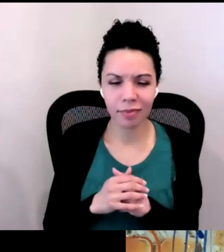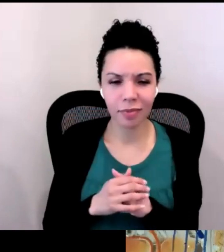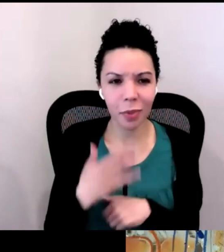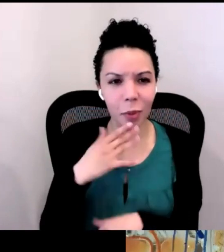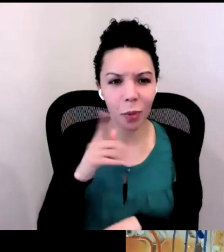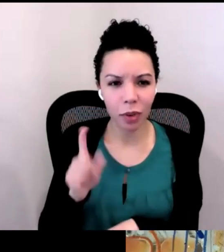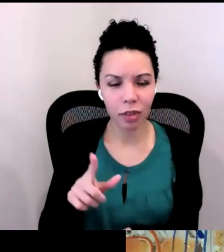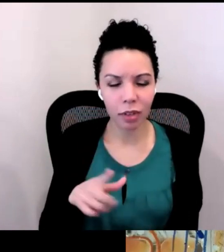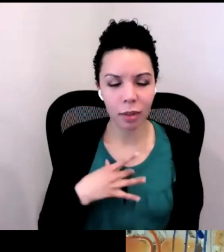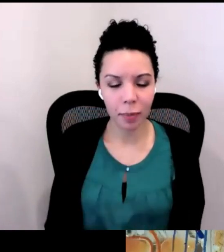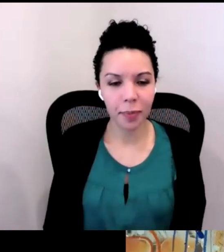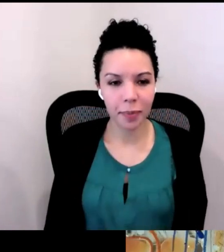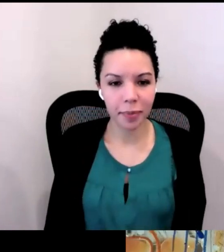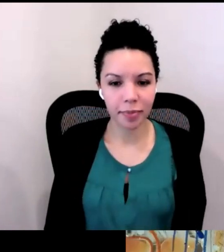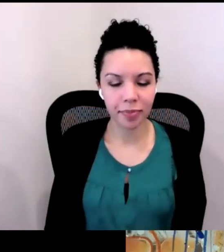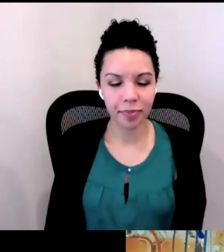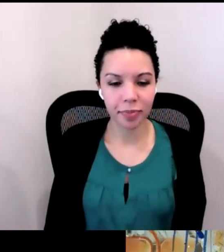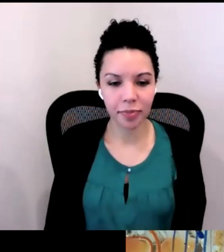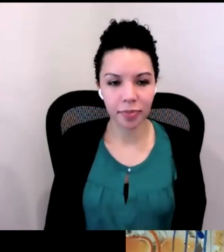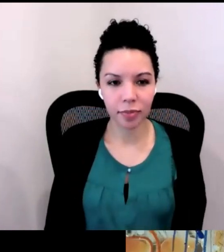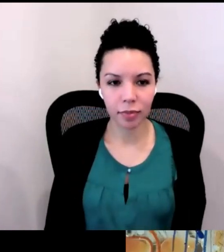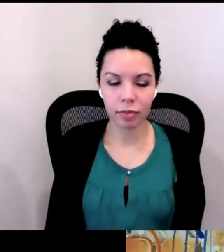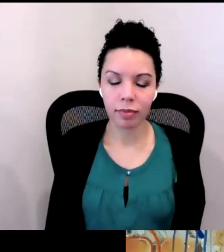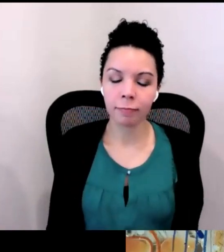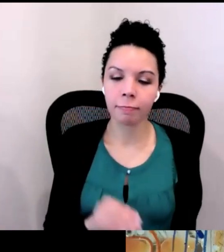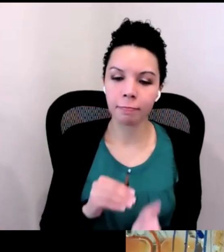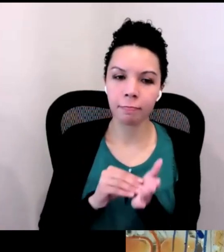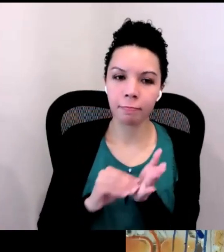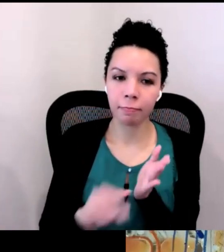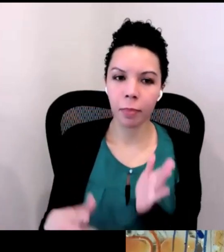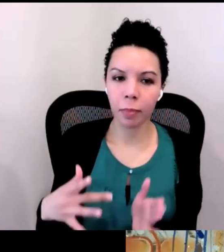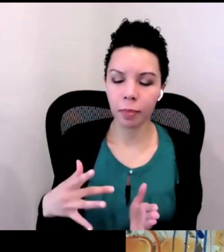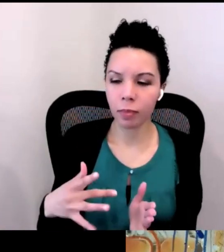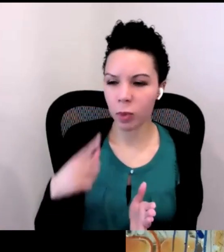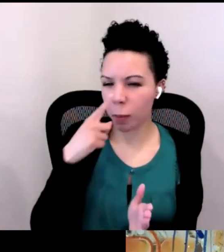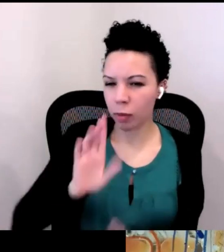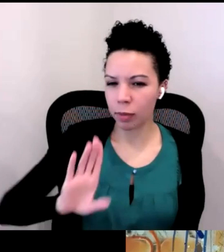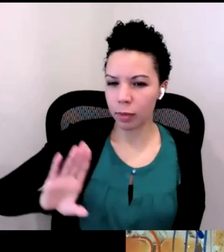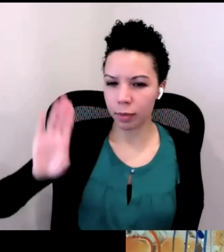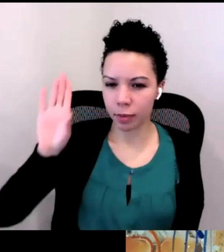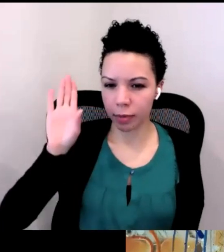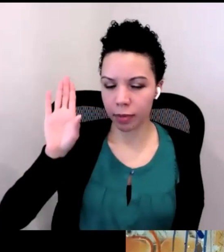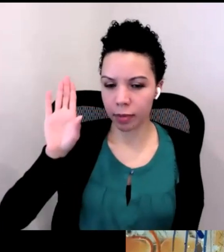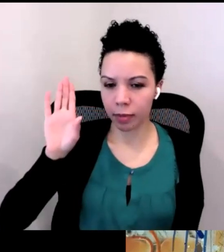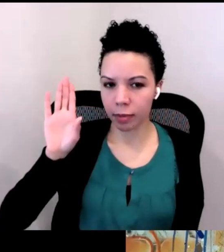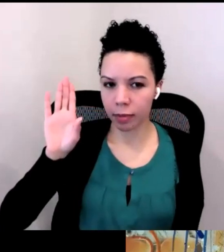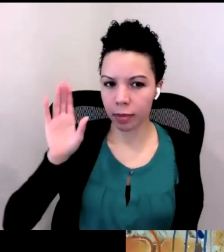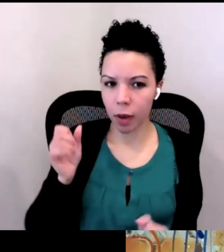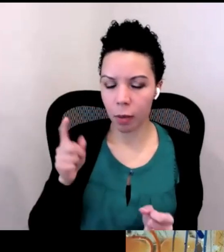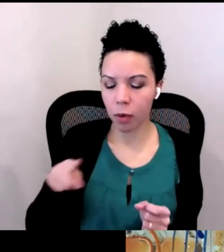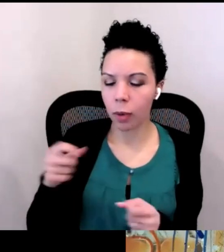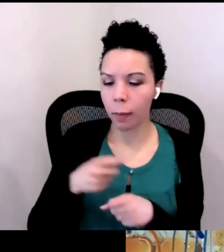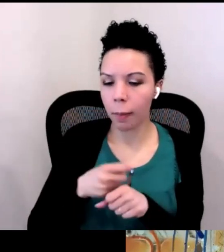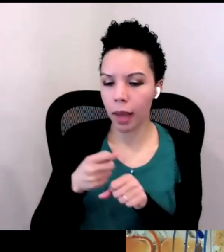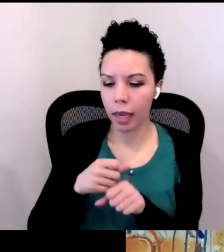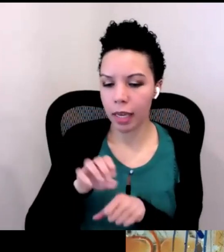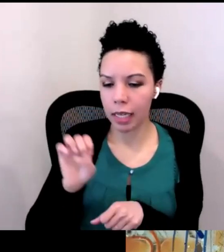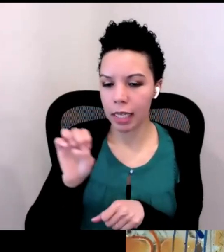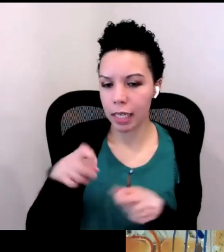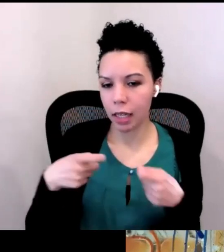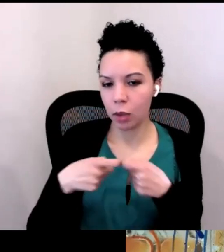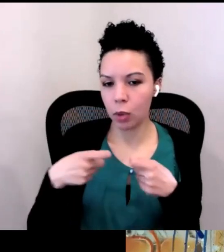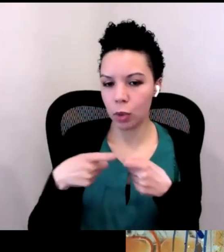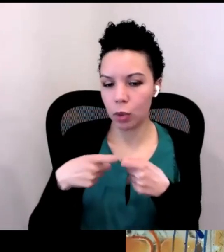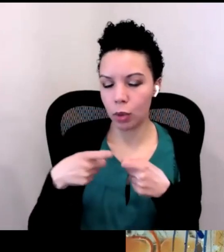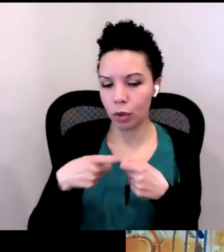this. What types of projects, like students raise your hand. How many of you are making an e-portfolio or digital